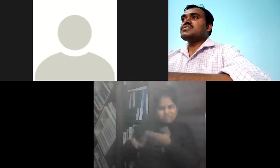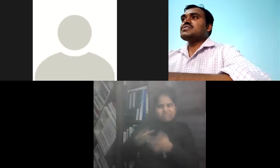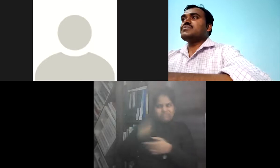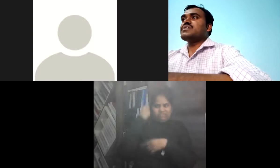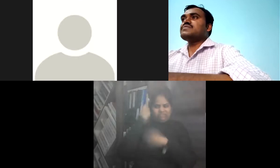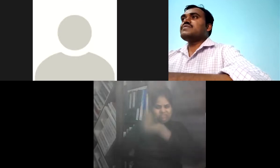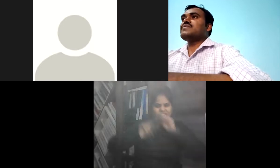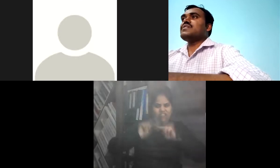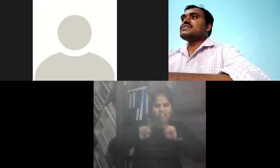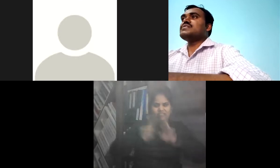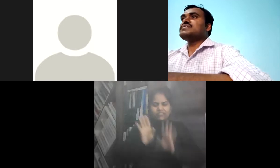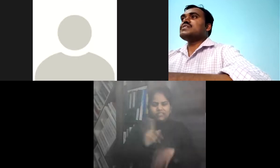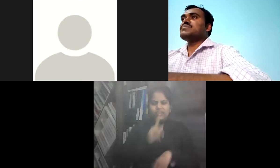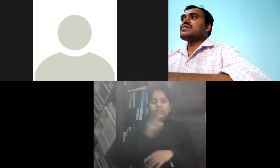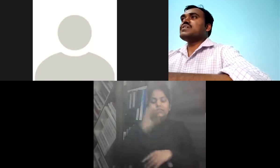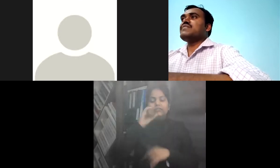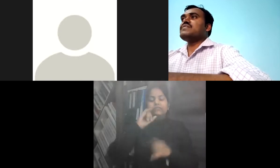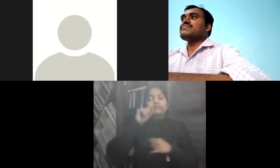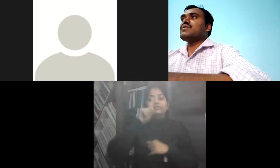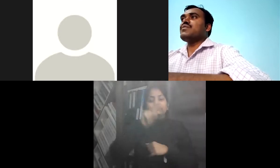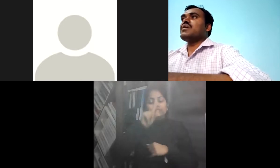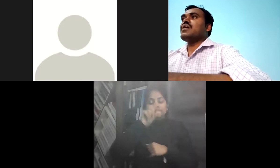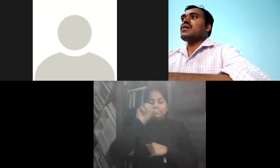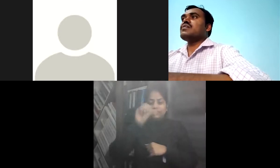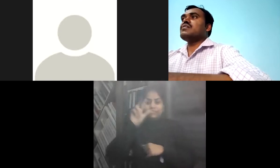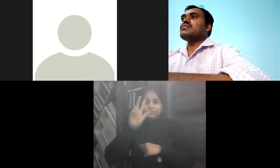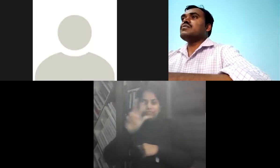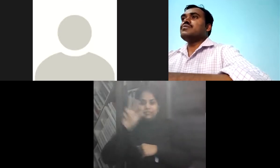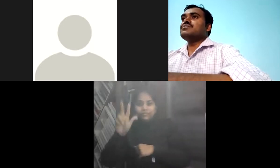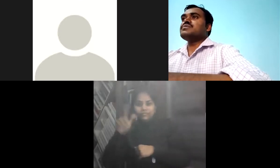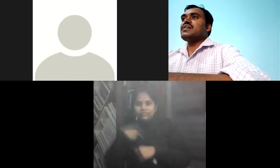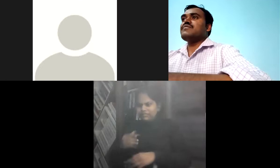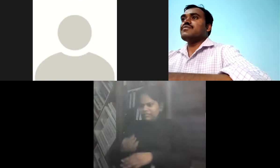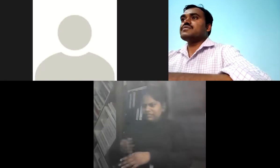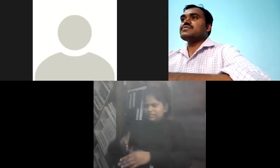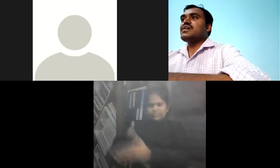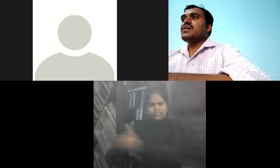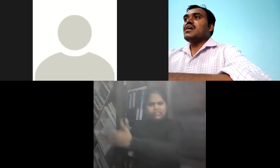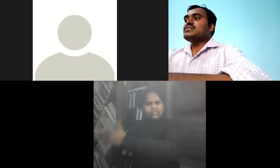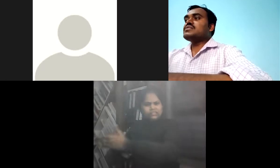1938, Oscar was successful in disrupting the events of the Oak and lose